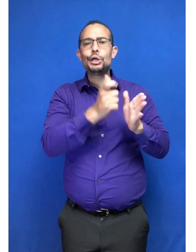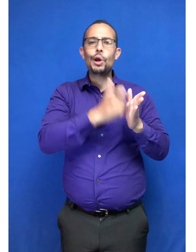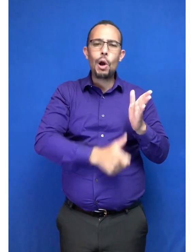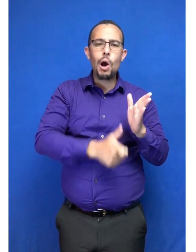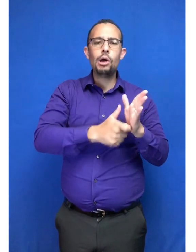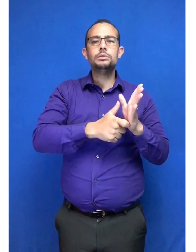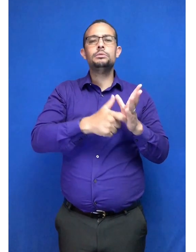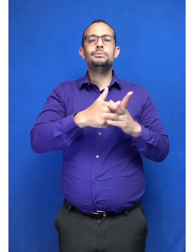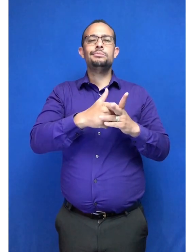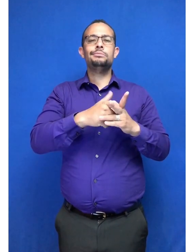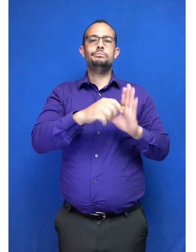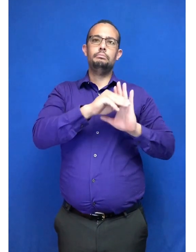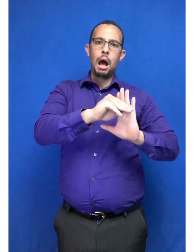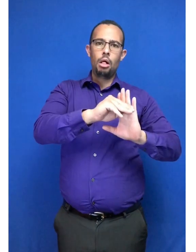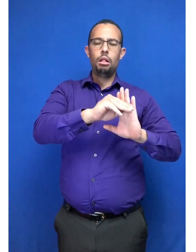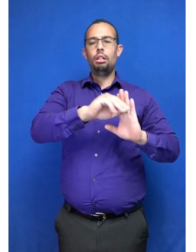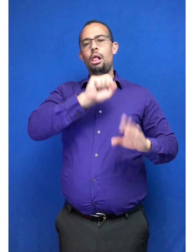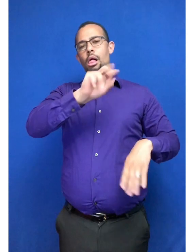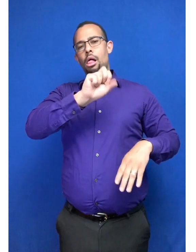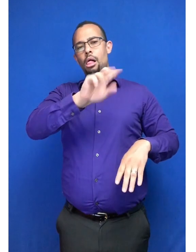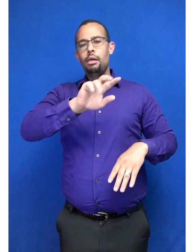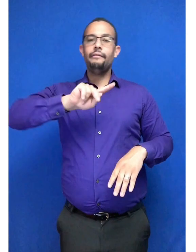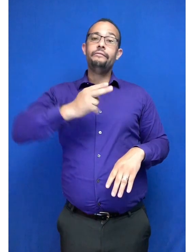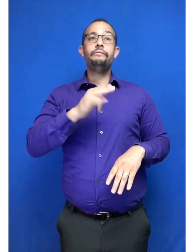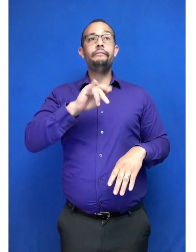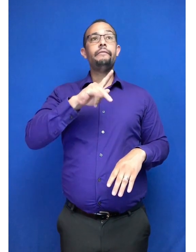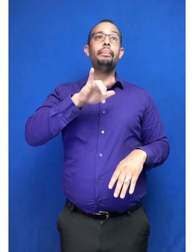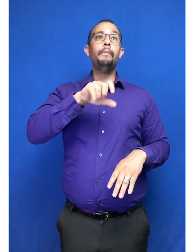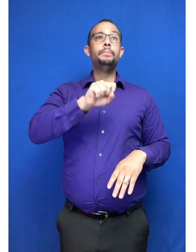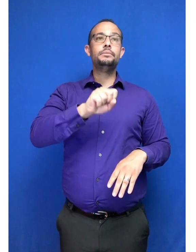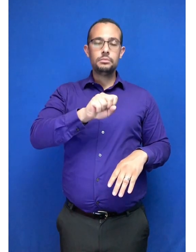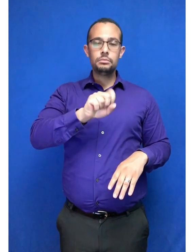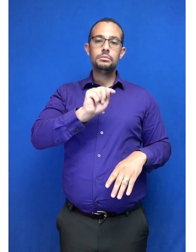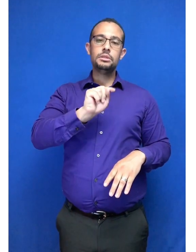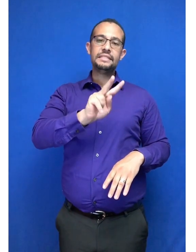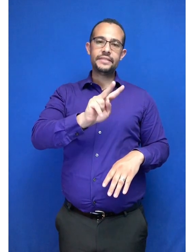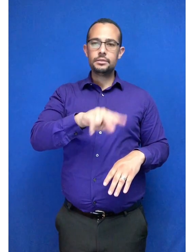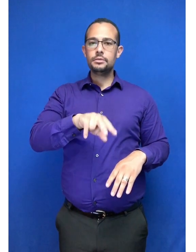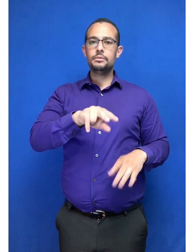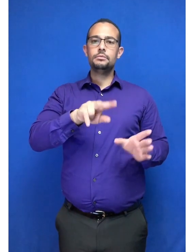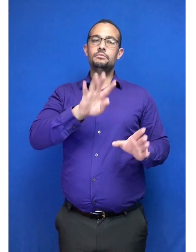the brand name? So you can identify each item just walking through right on the video.